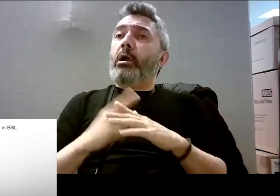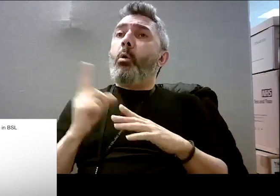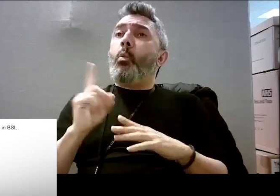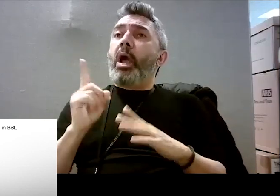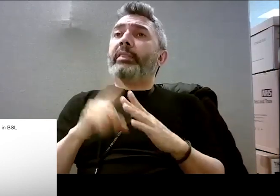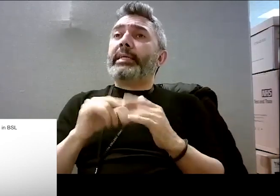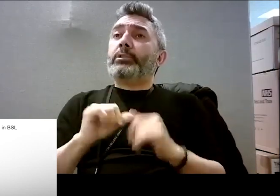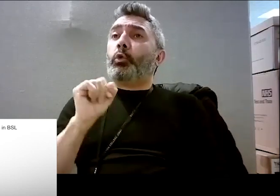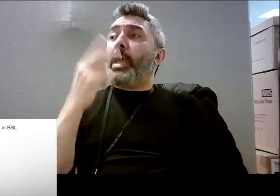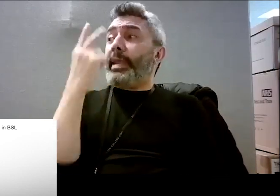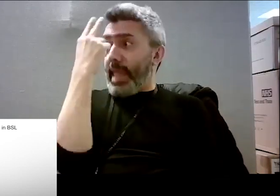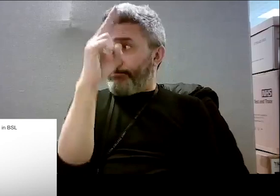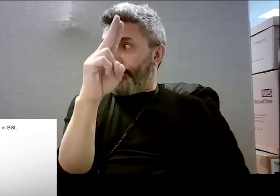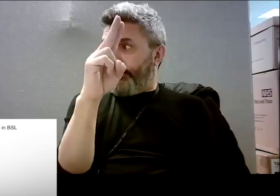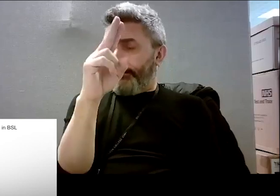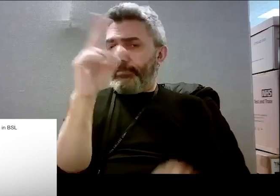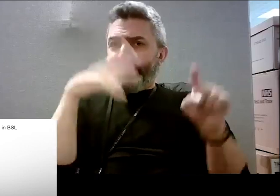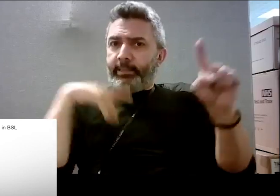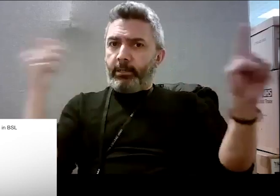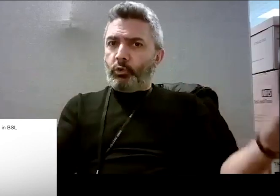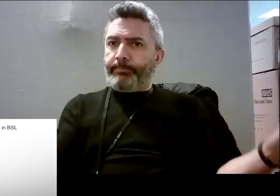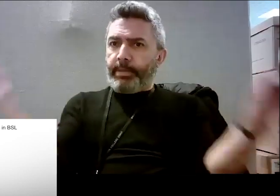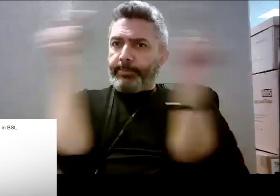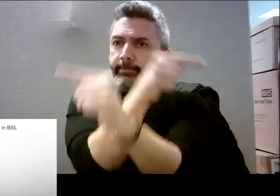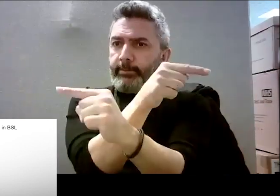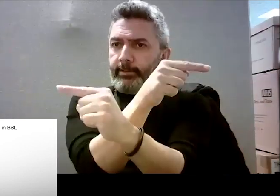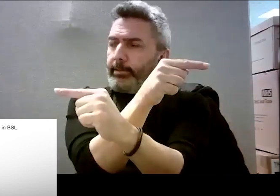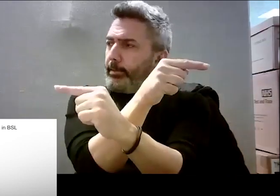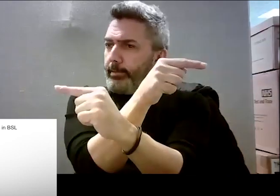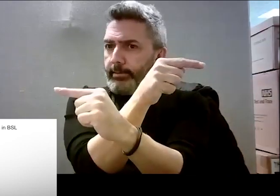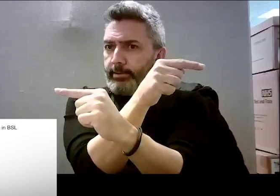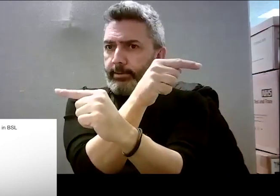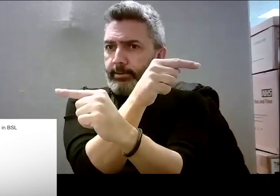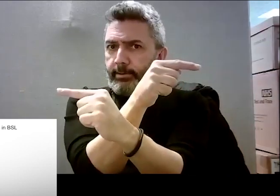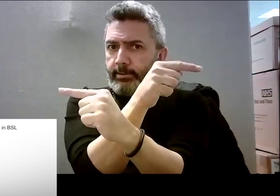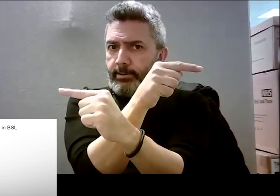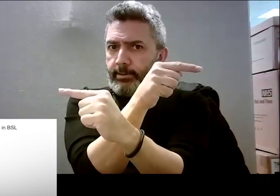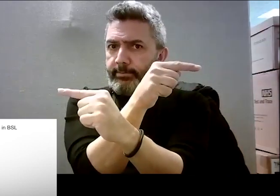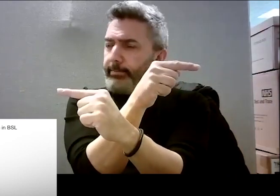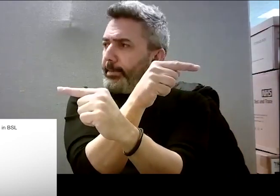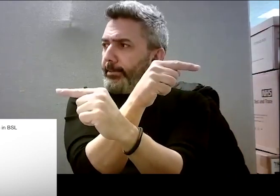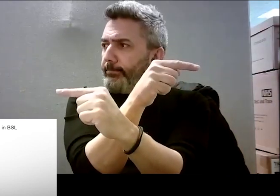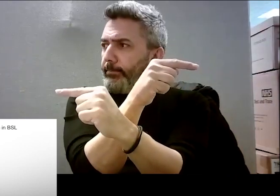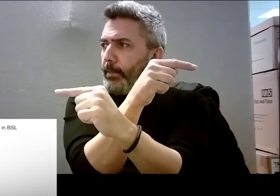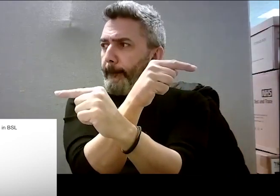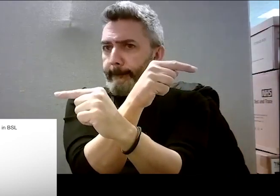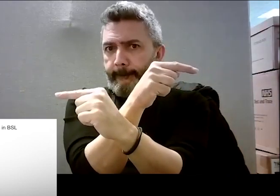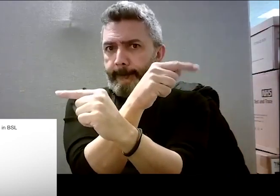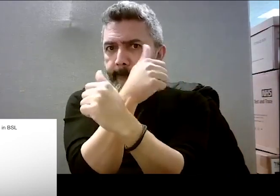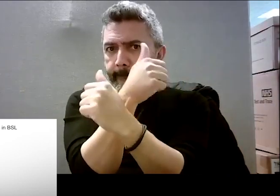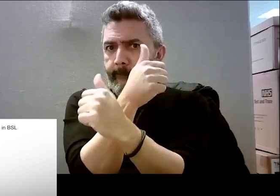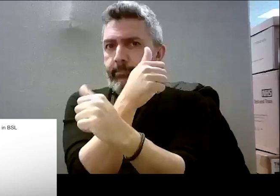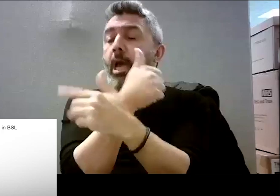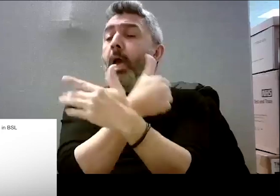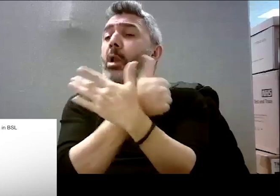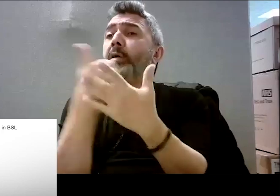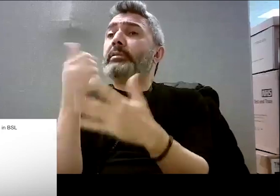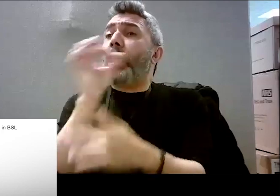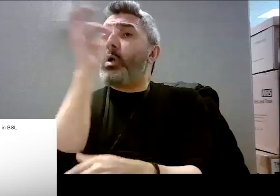So in English, we say the question first. In sign language, we say the question at the end. So if we could say,